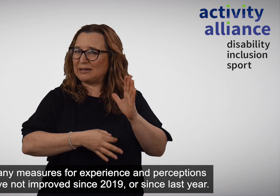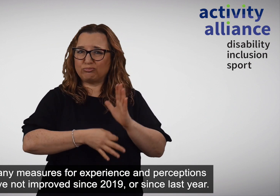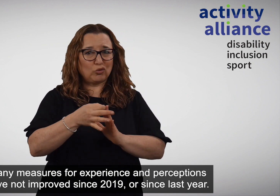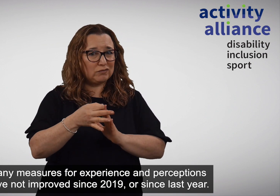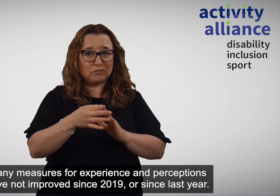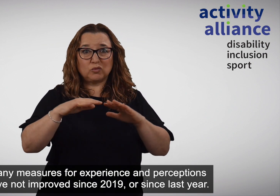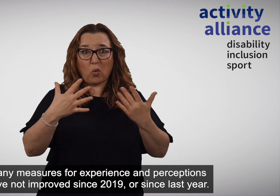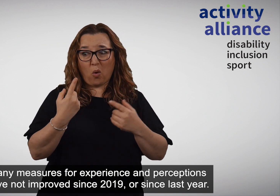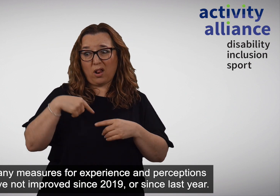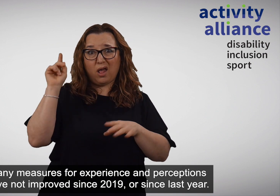last year.